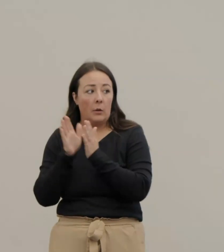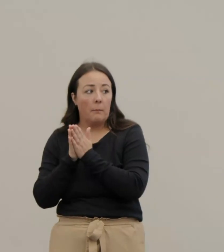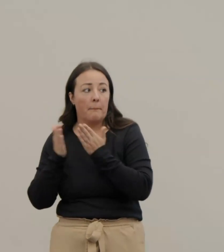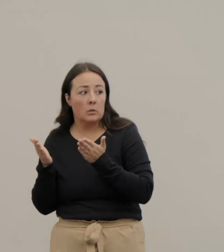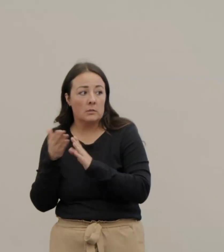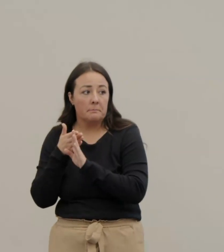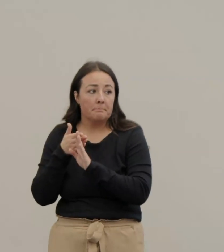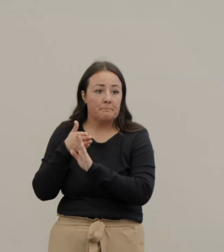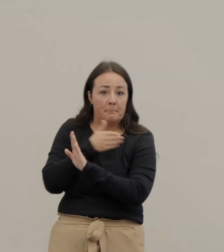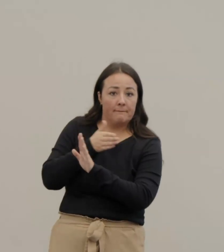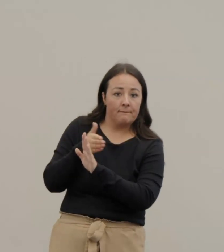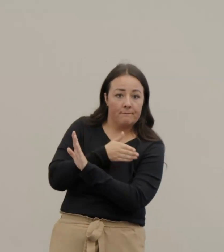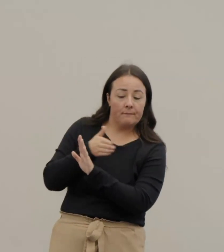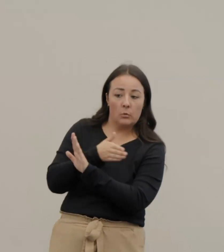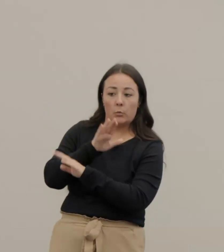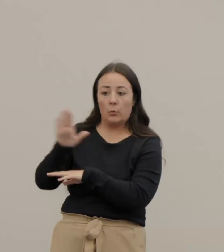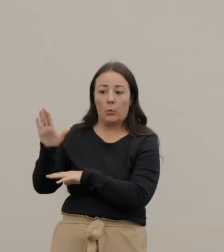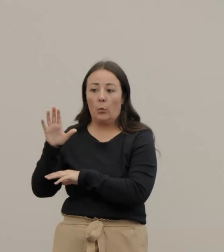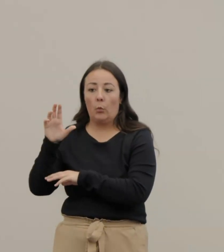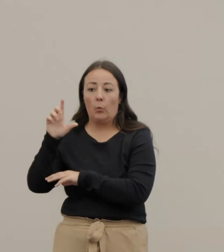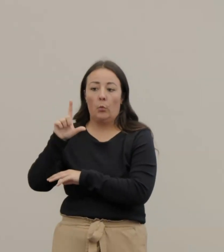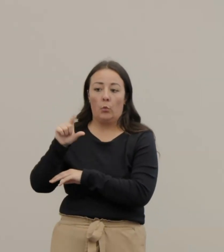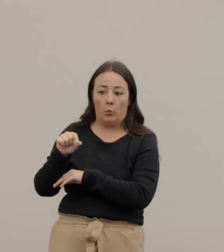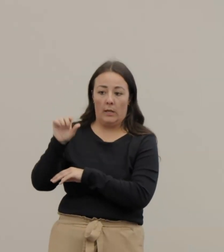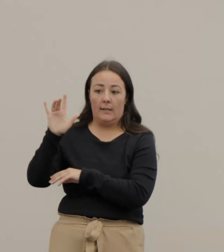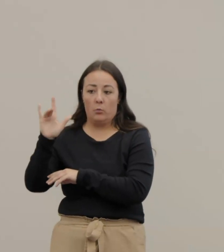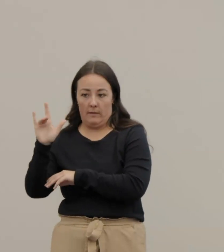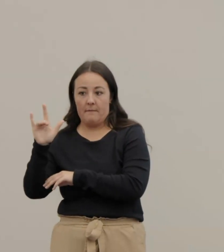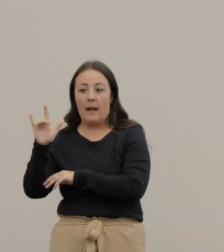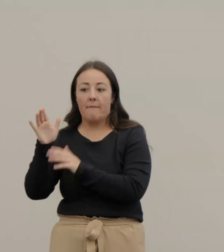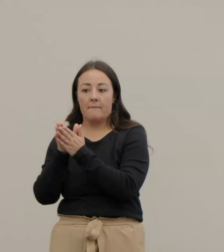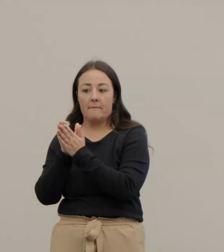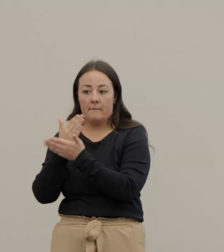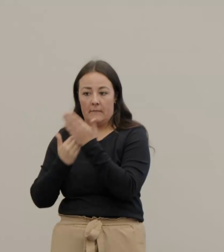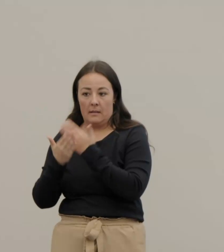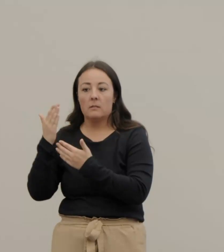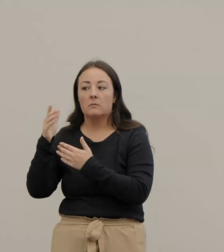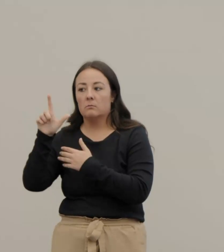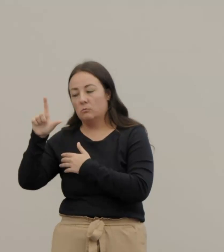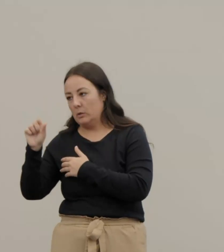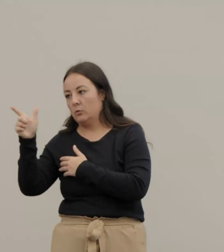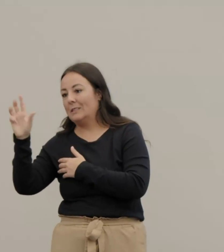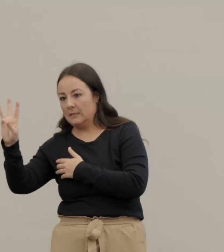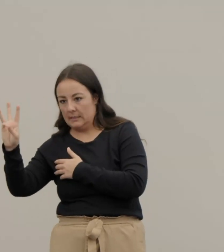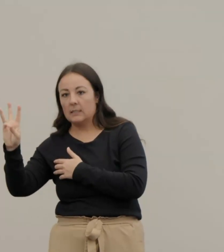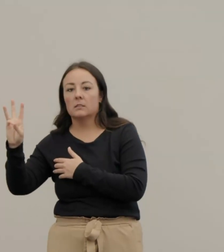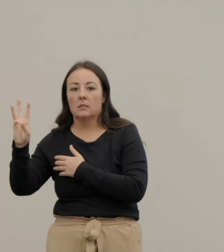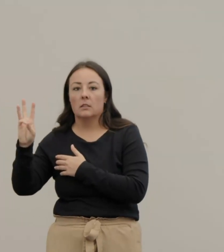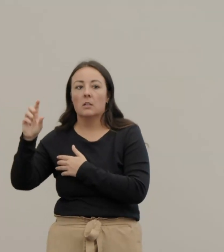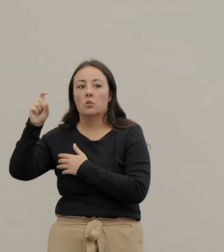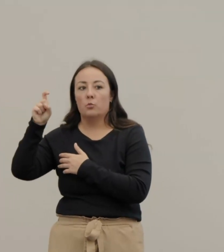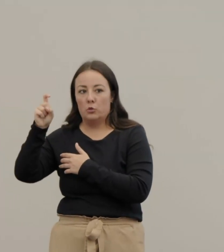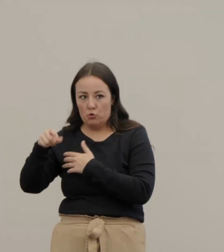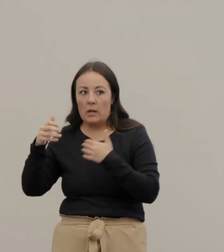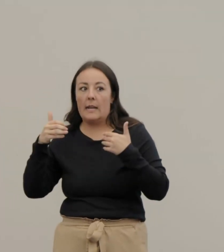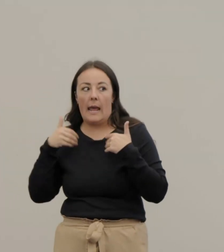your 25, 26 handbook forward should be in one section that says accessible. And